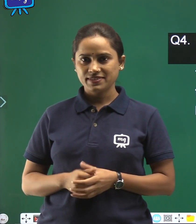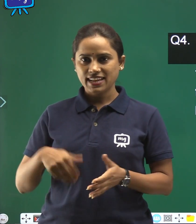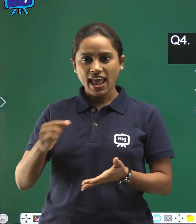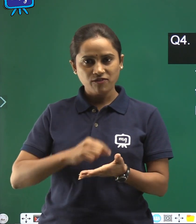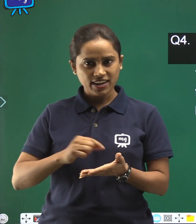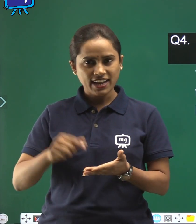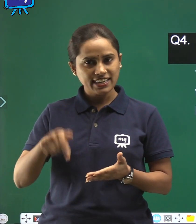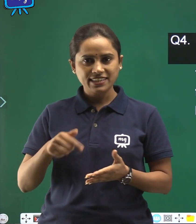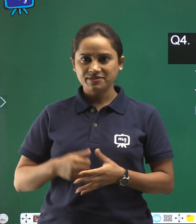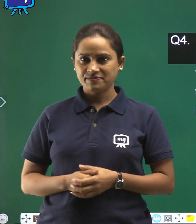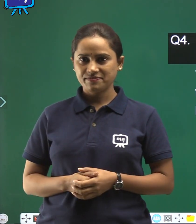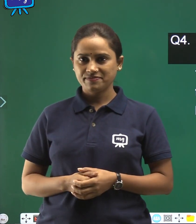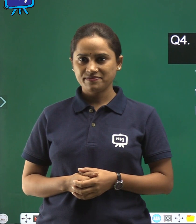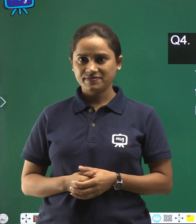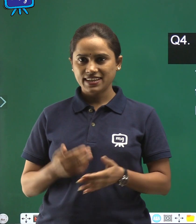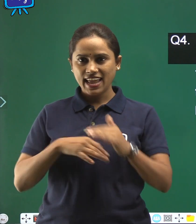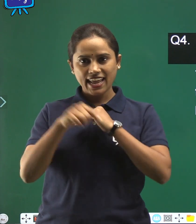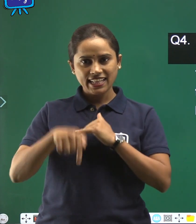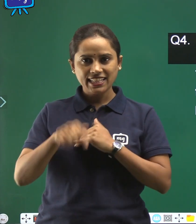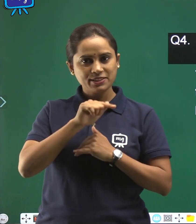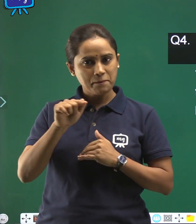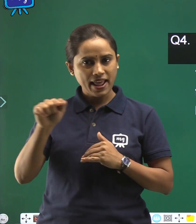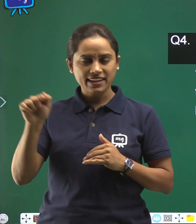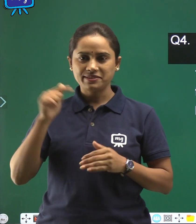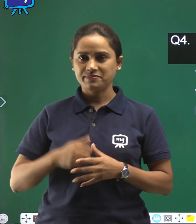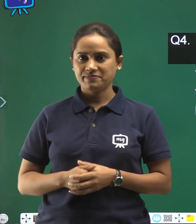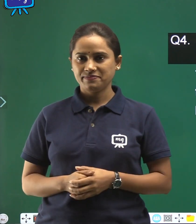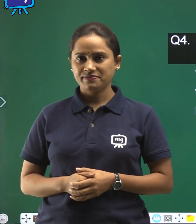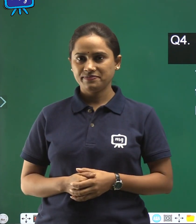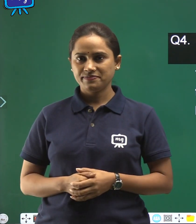will write it in this blank.